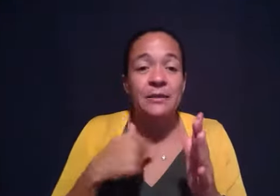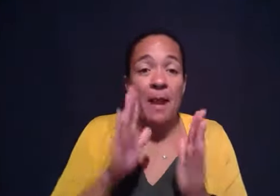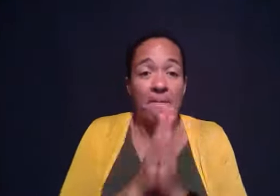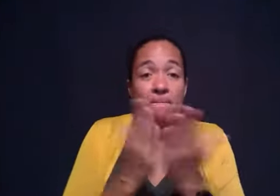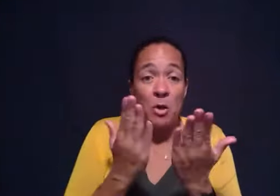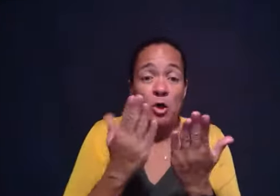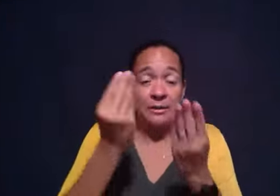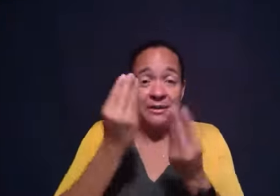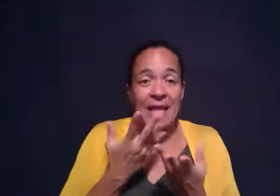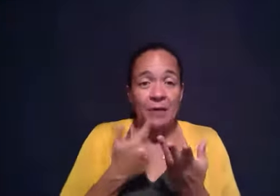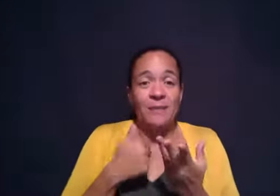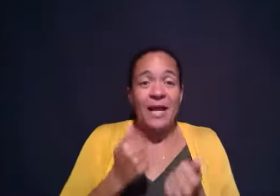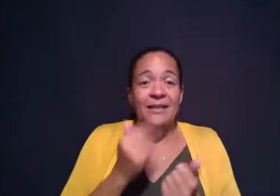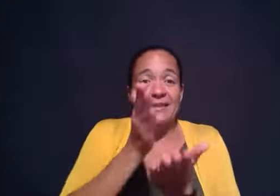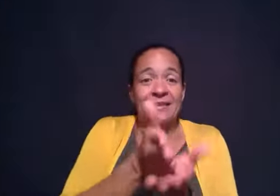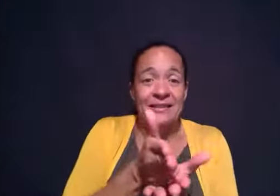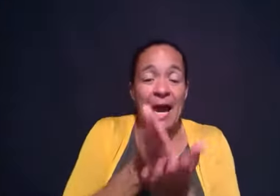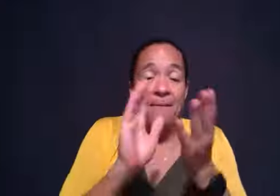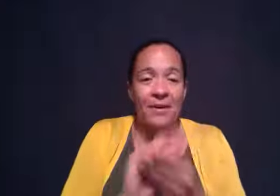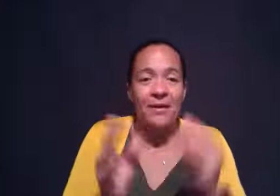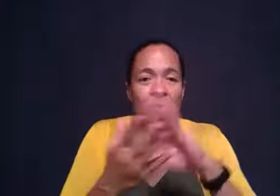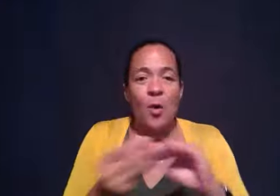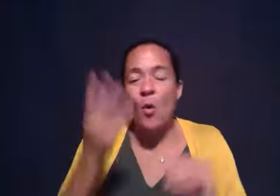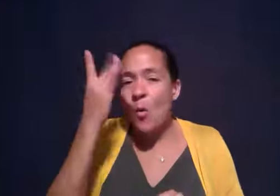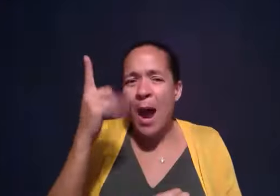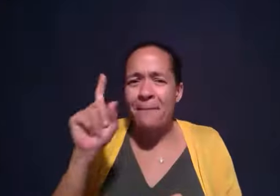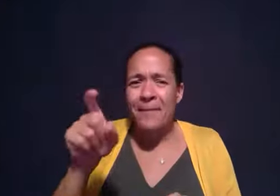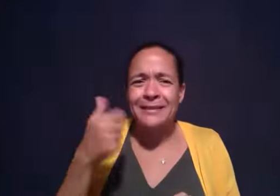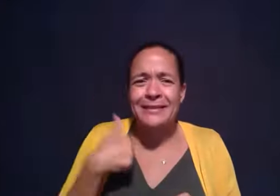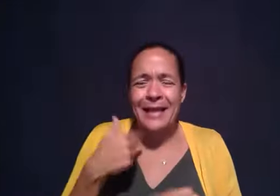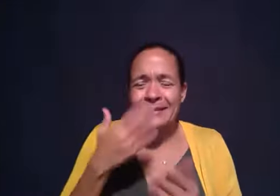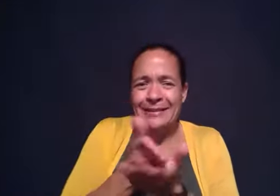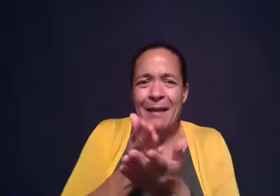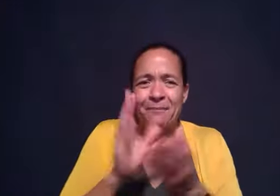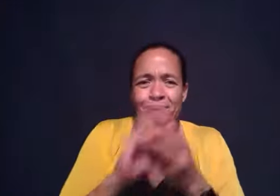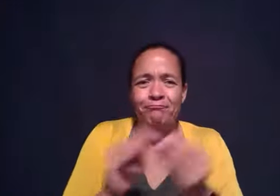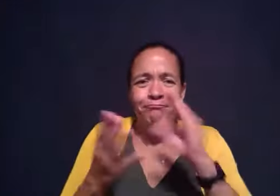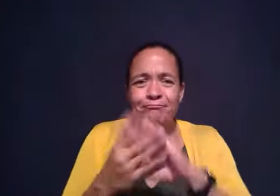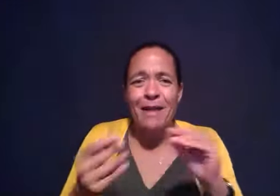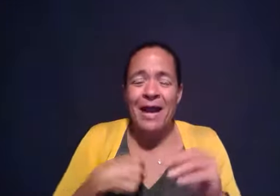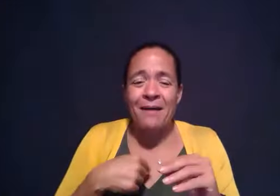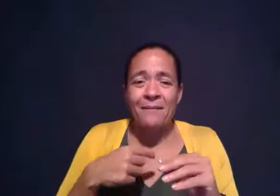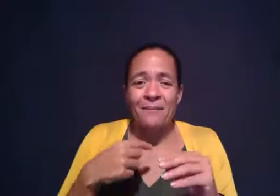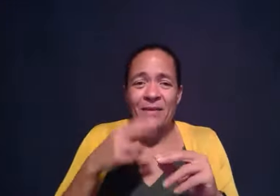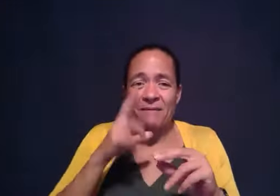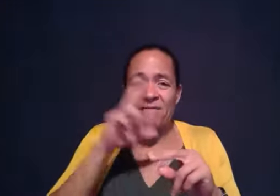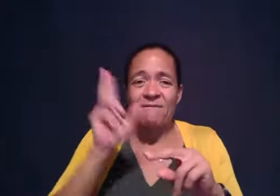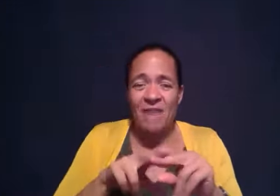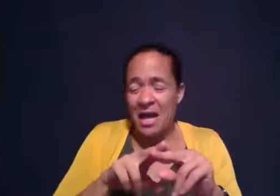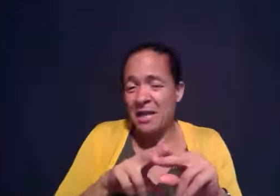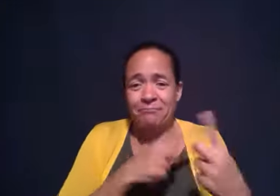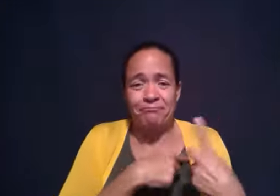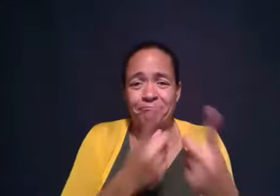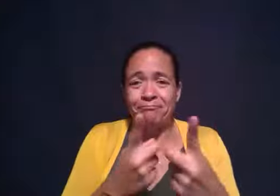to. But why? Why? I'm having more fun than I've ever had in my life. Because what I